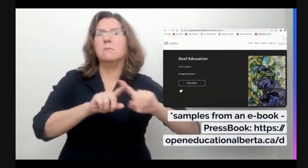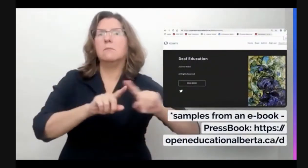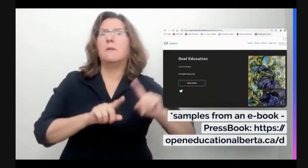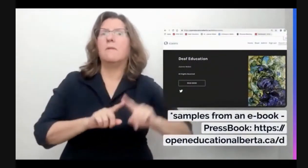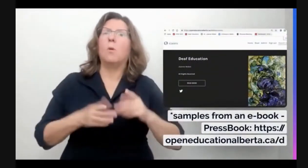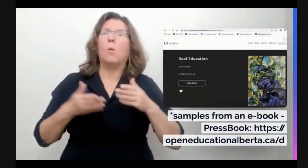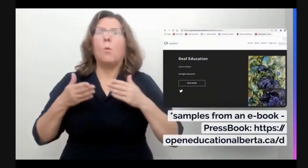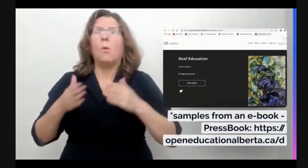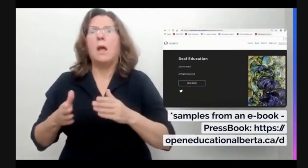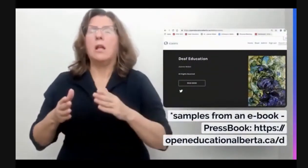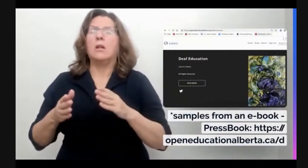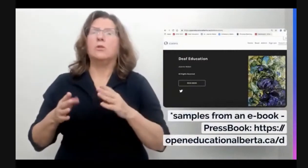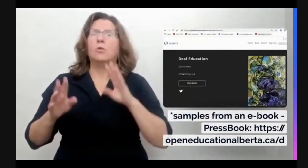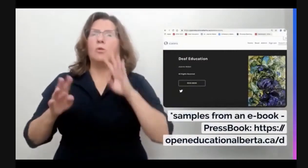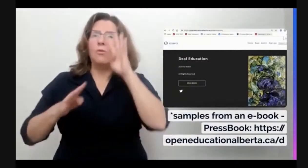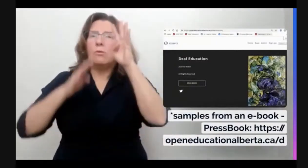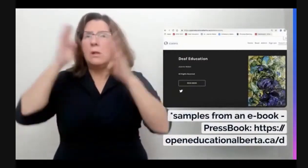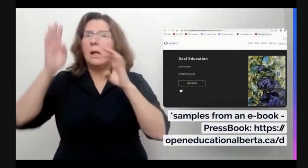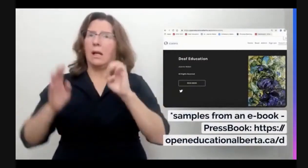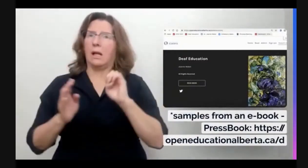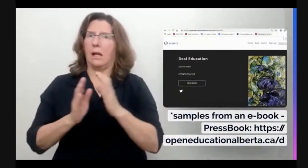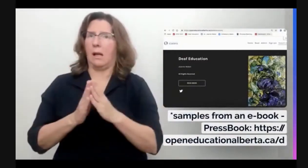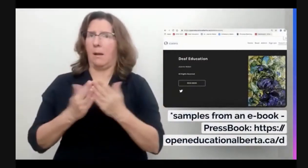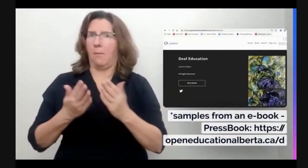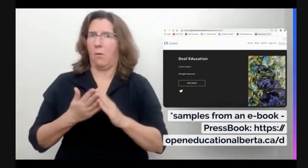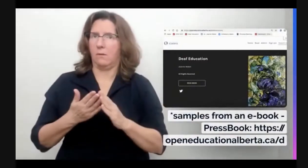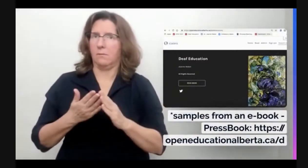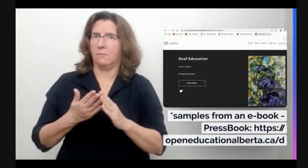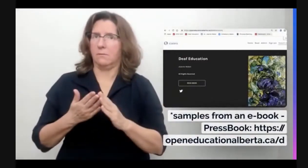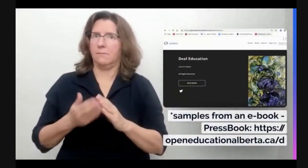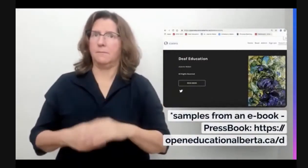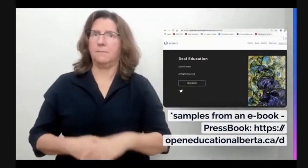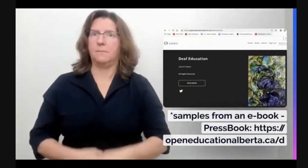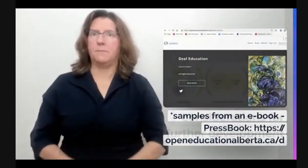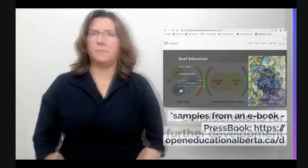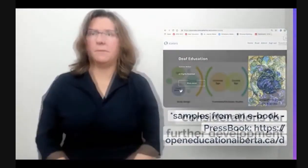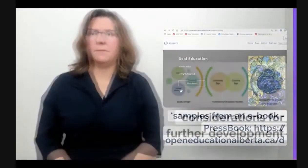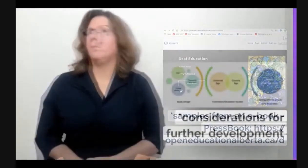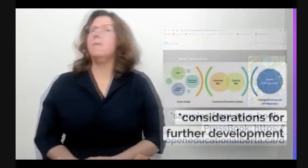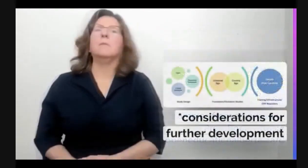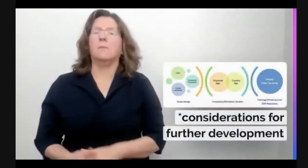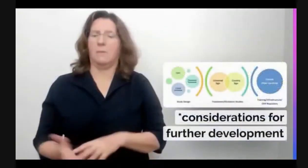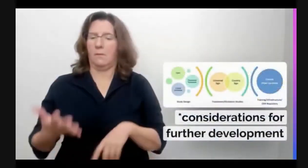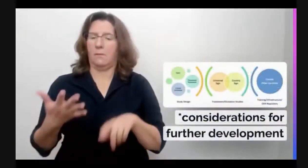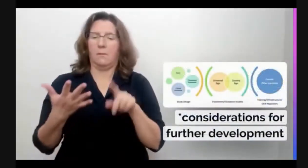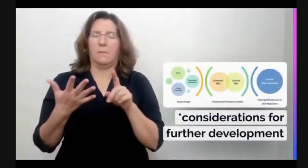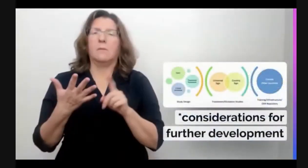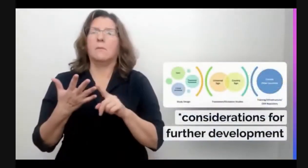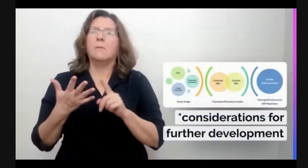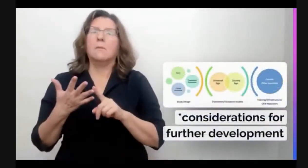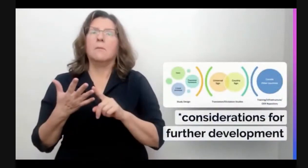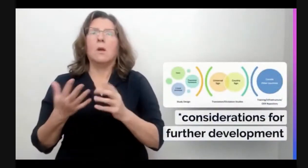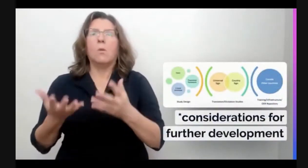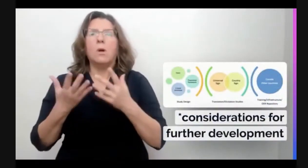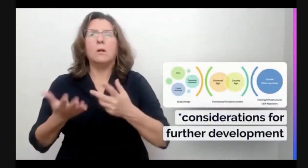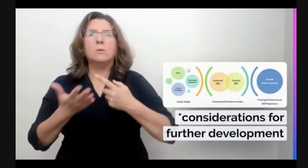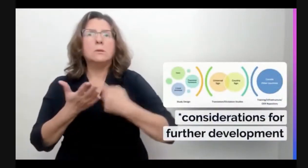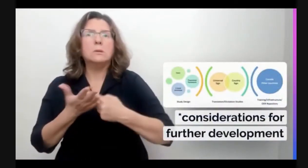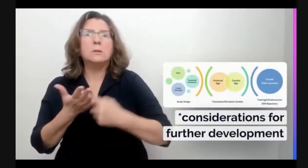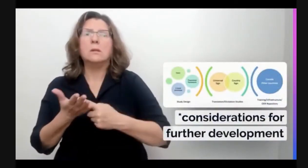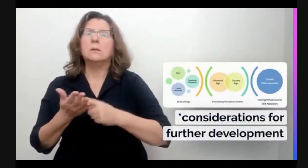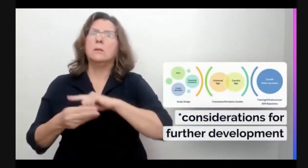number of different examples of features that can be incorporated into ebook creation and design.